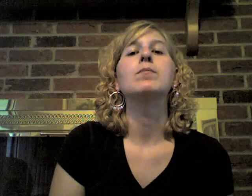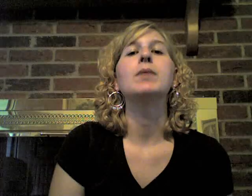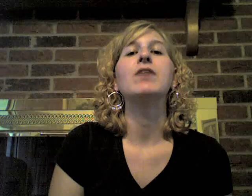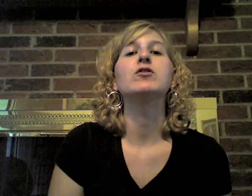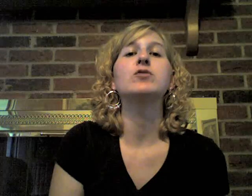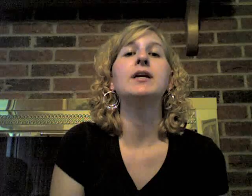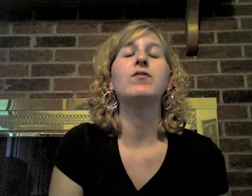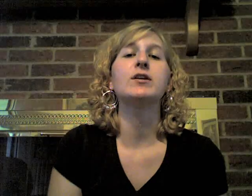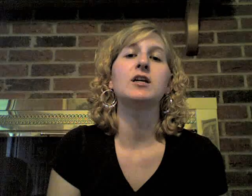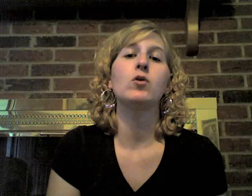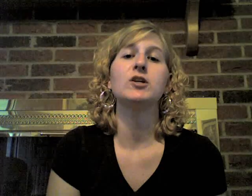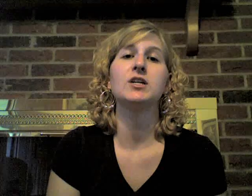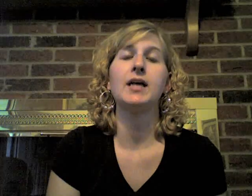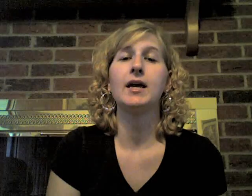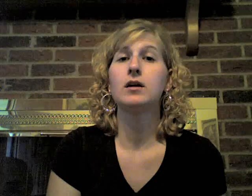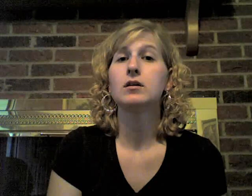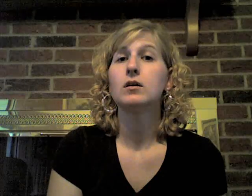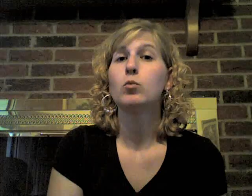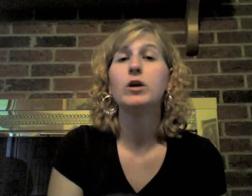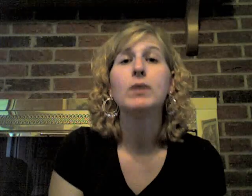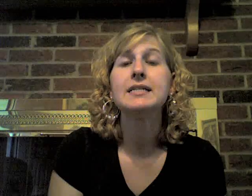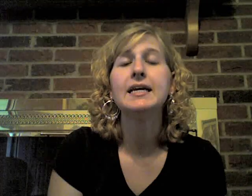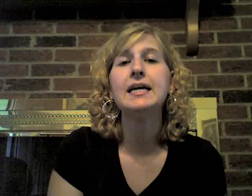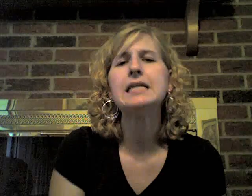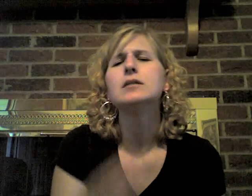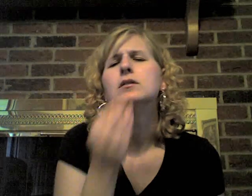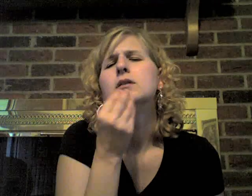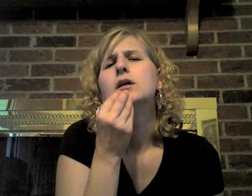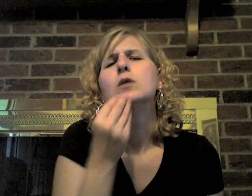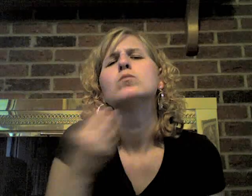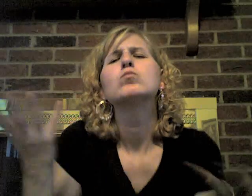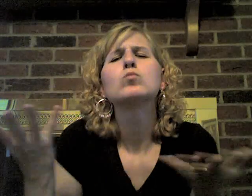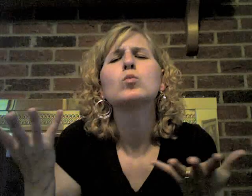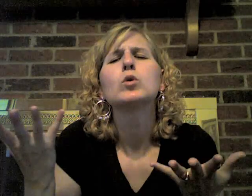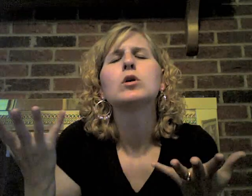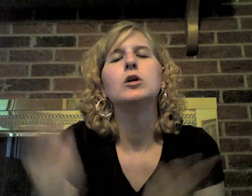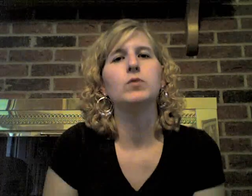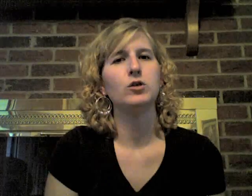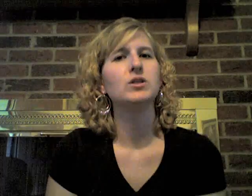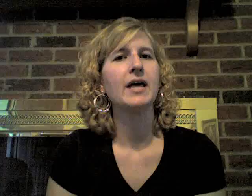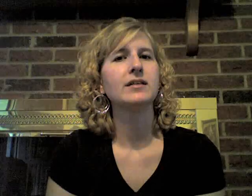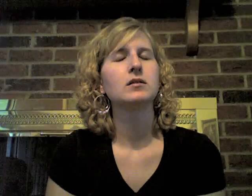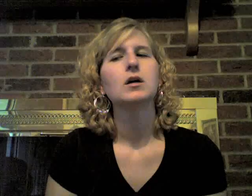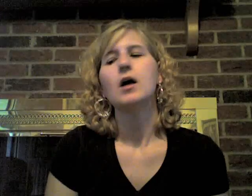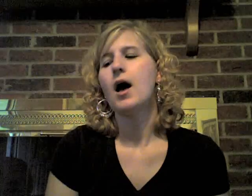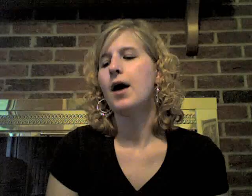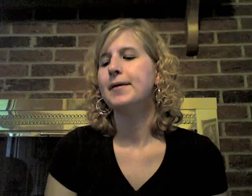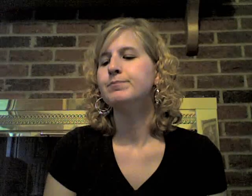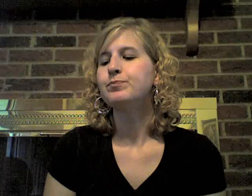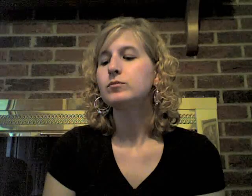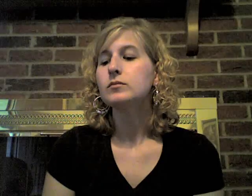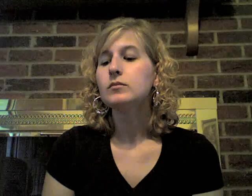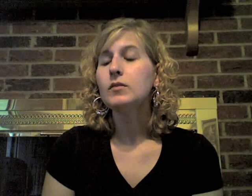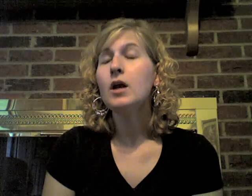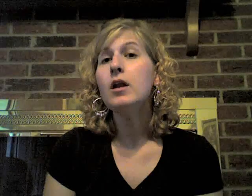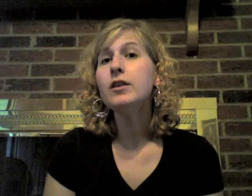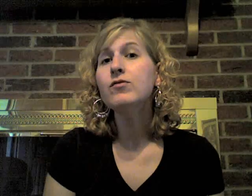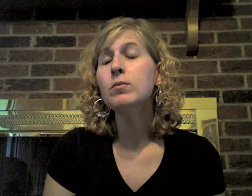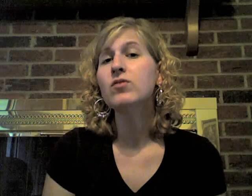But if you're asking a question like, what do you want to eat? You would use this. Another form of